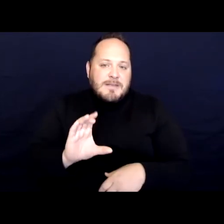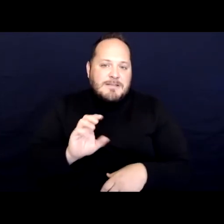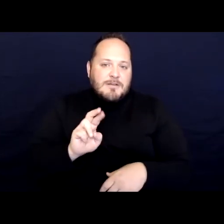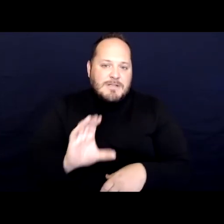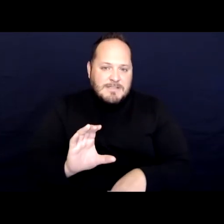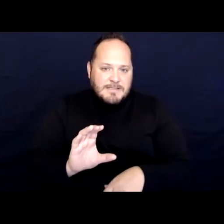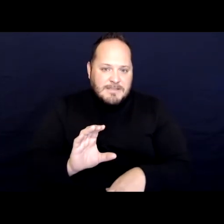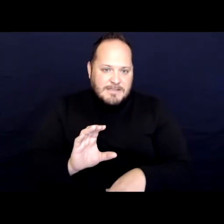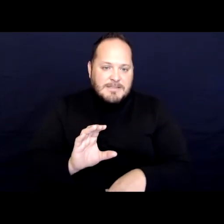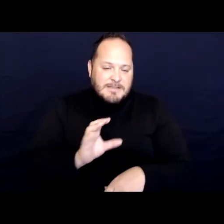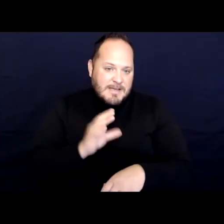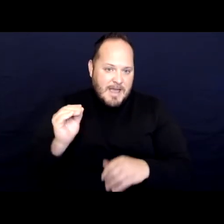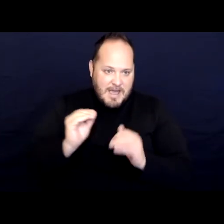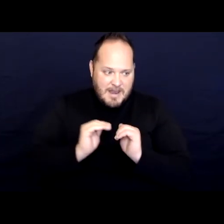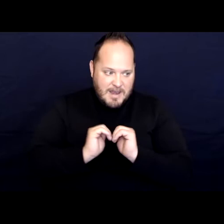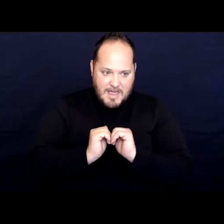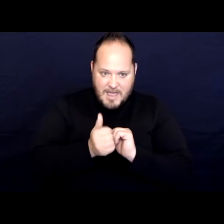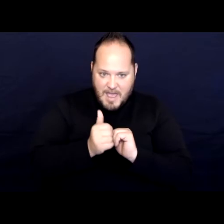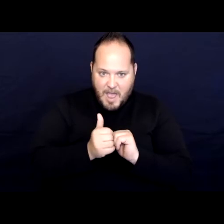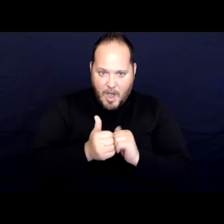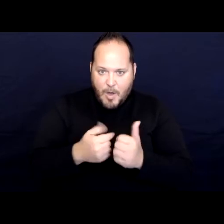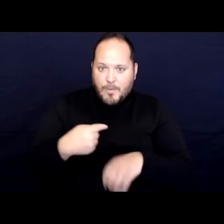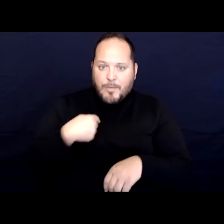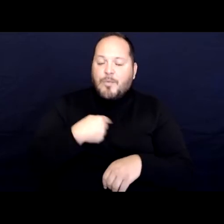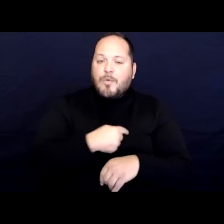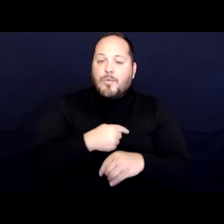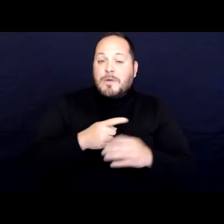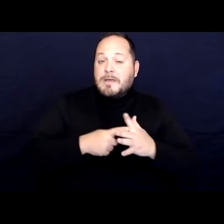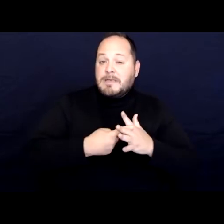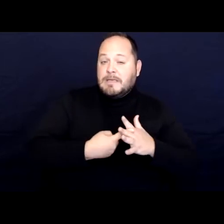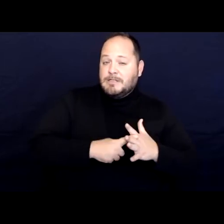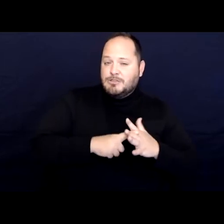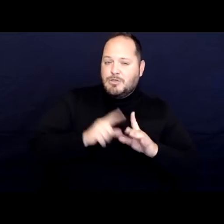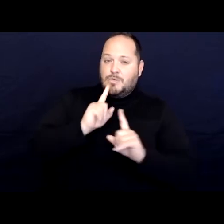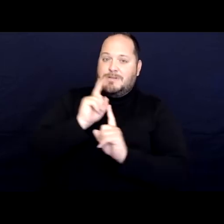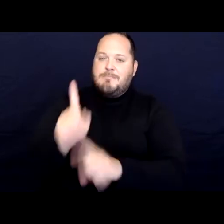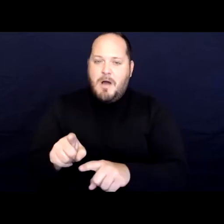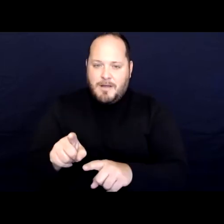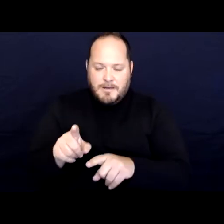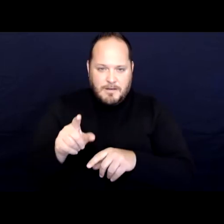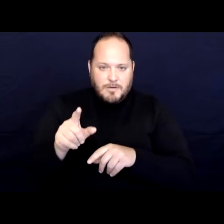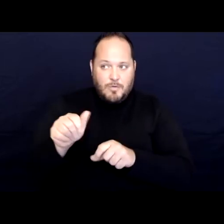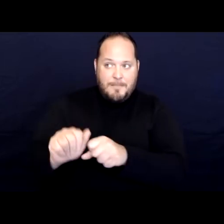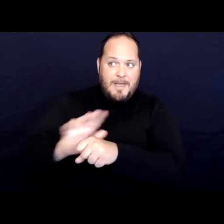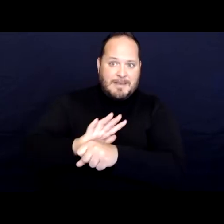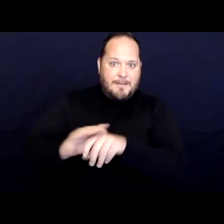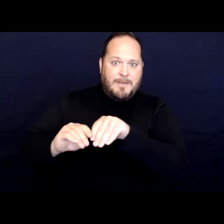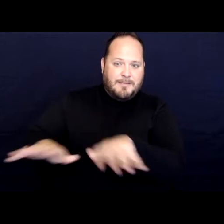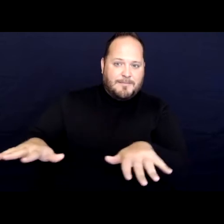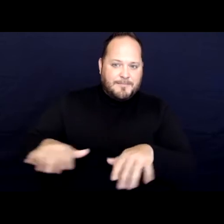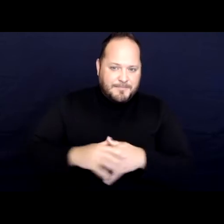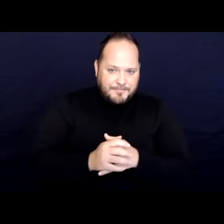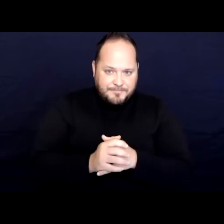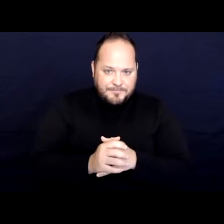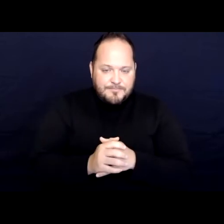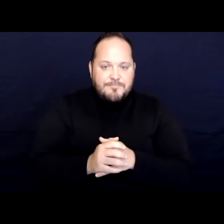DCRC and how we initially sort of responded to the pandemic,